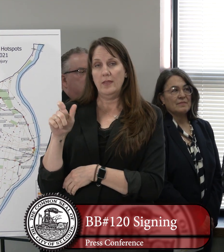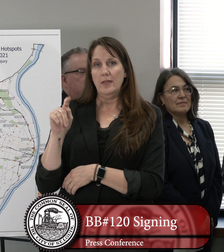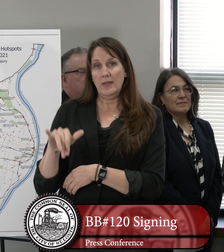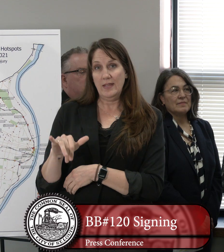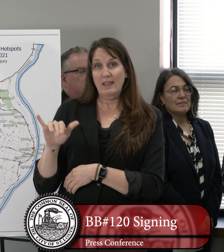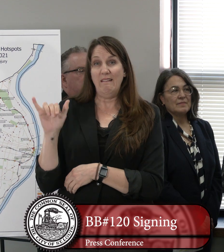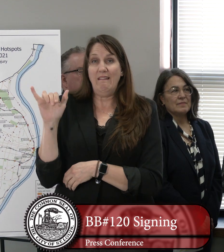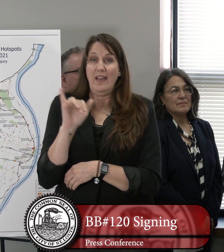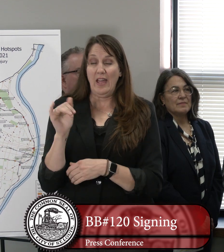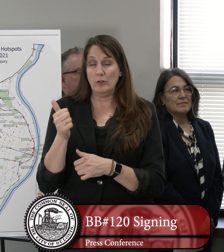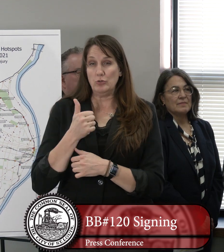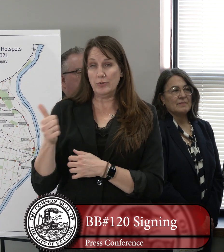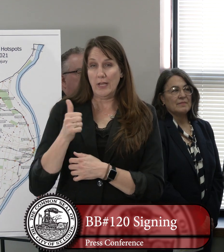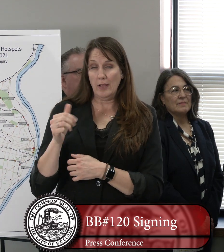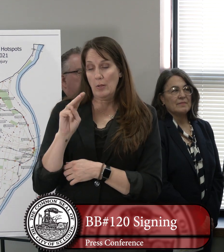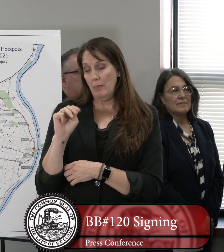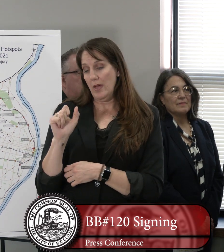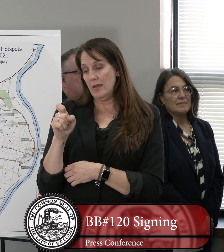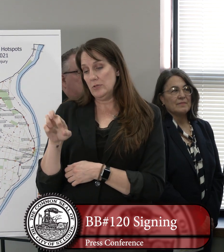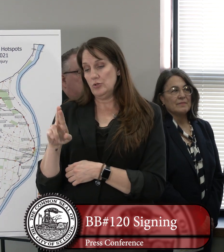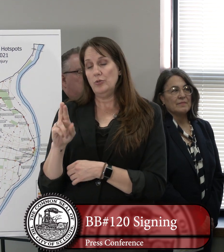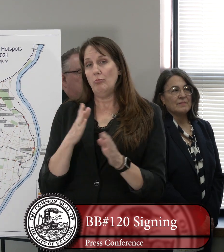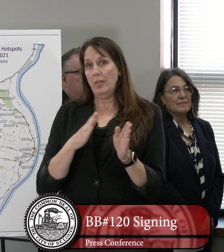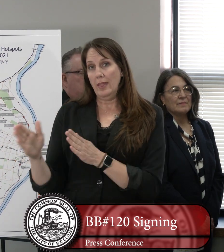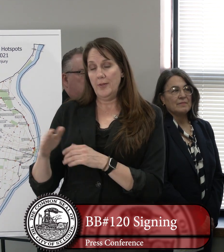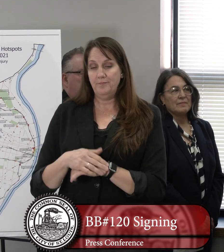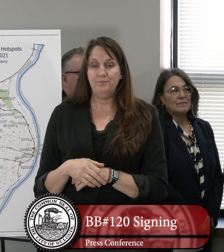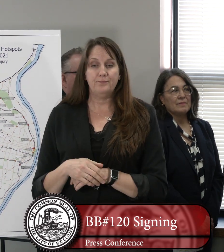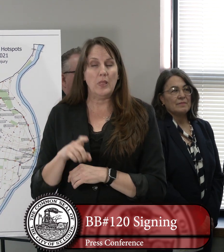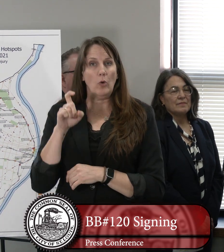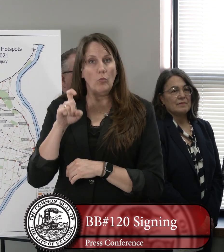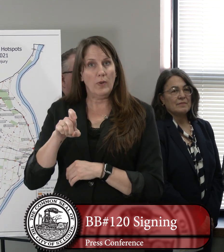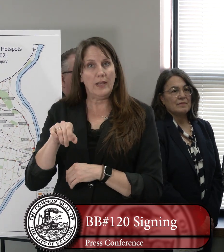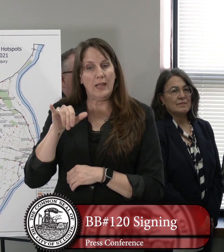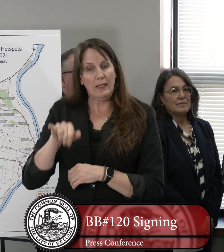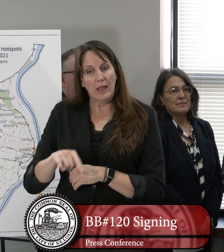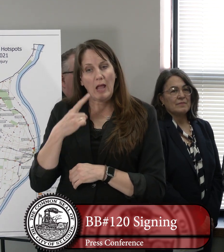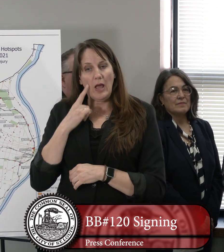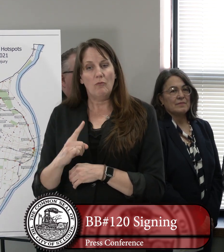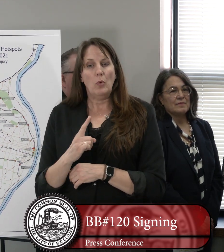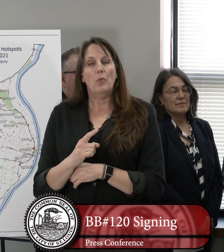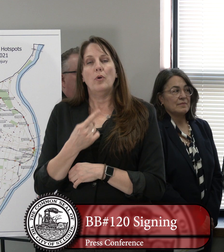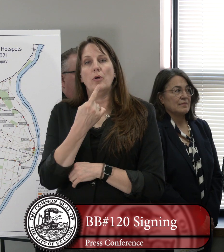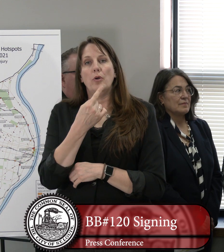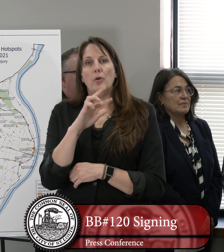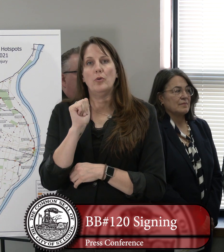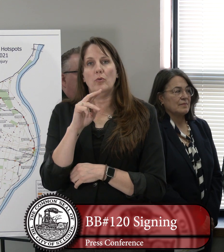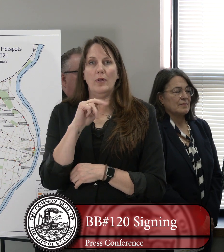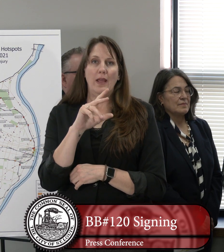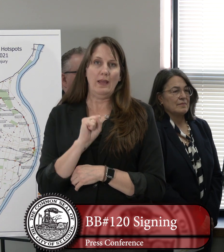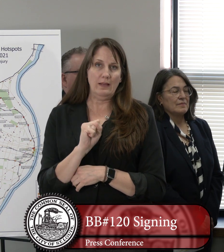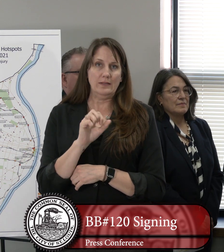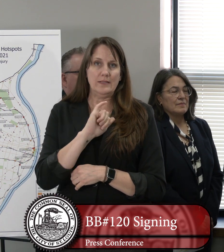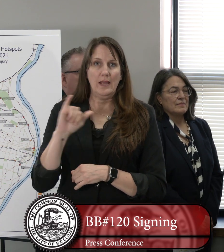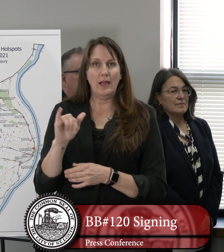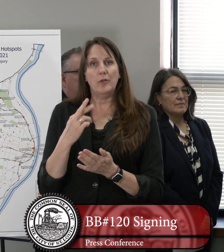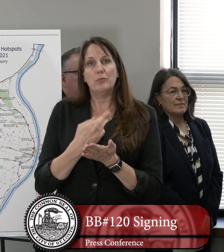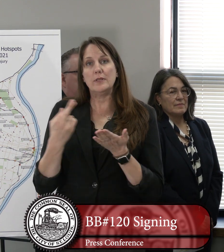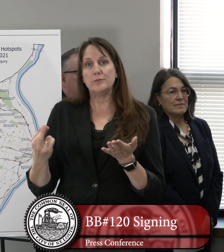master plan, which we need to access key federal grants and resources currently closed off to